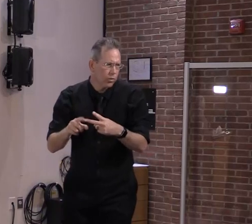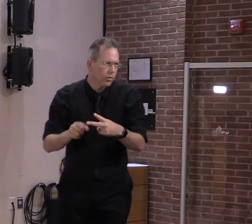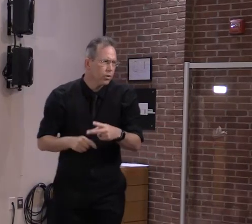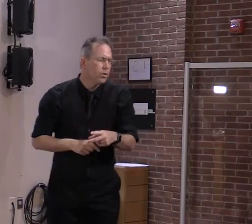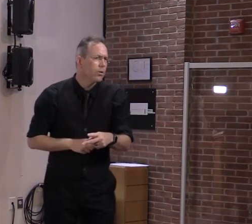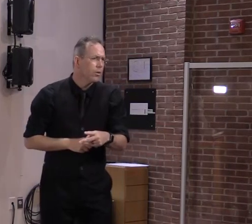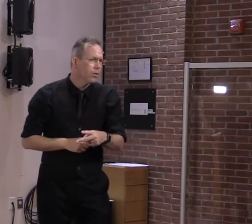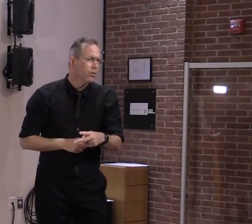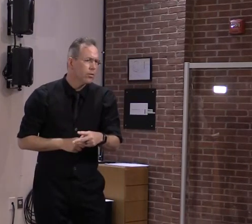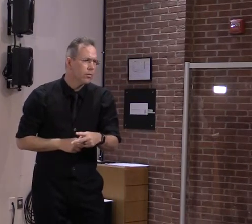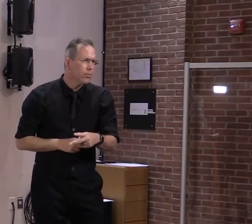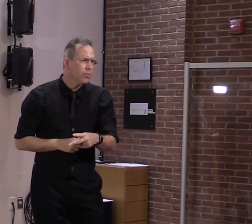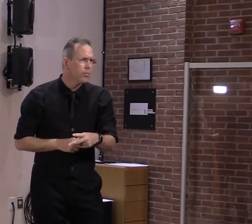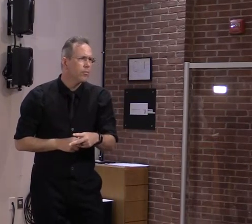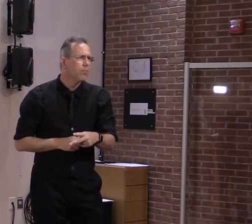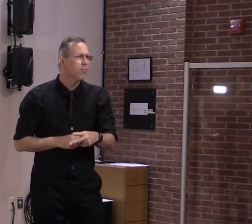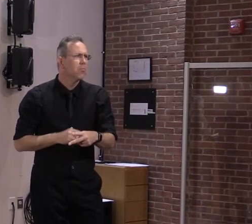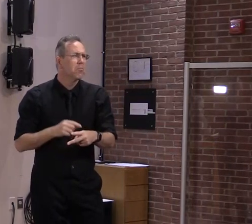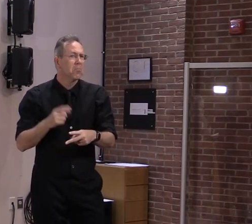Commissioner Levine, but